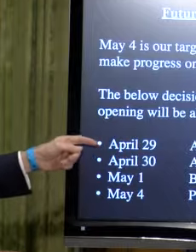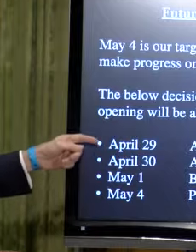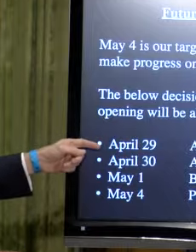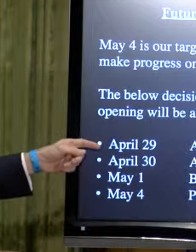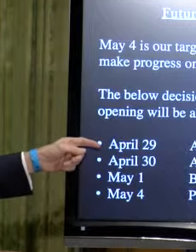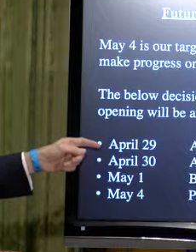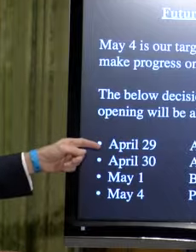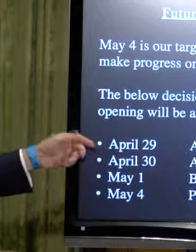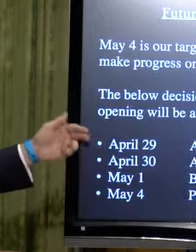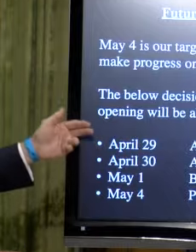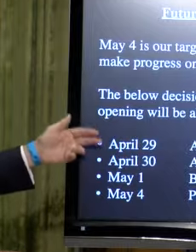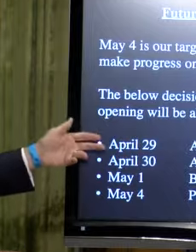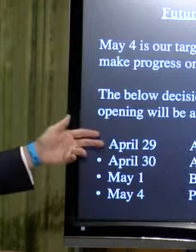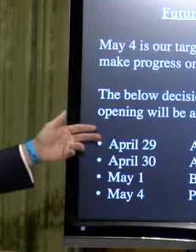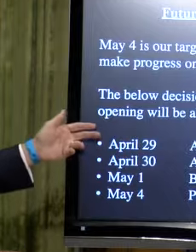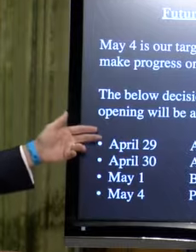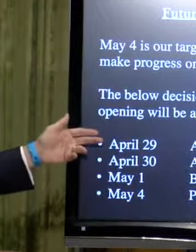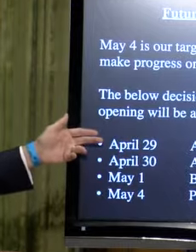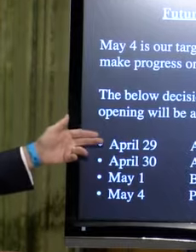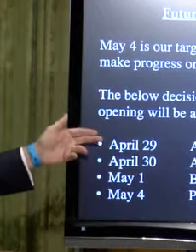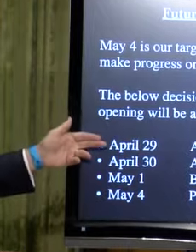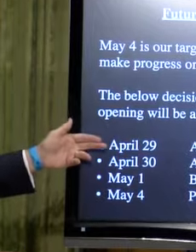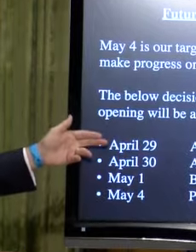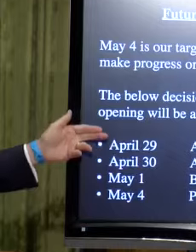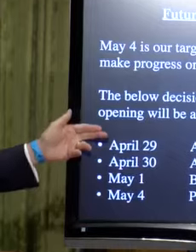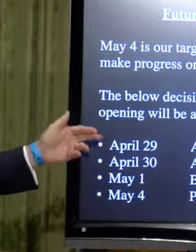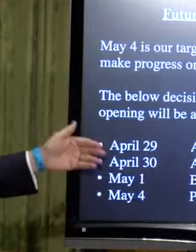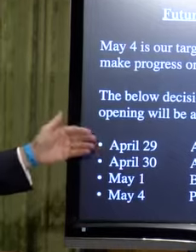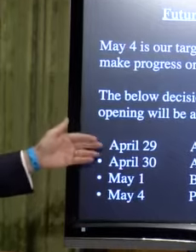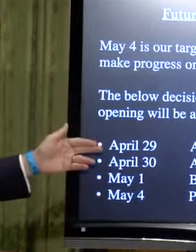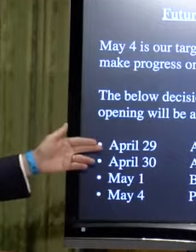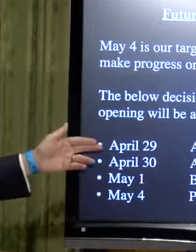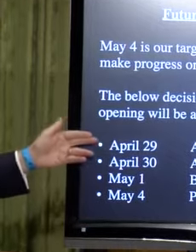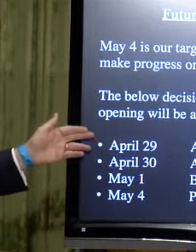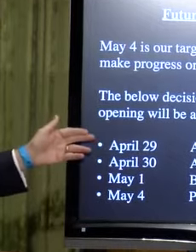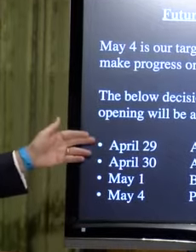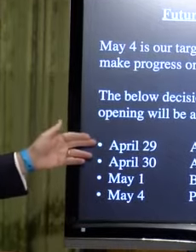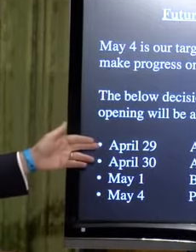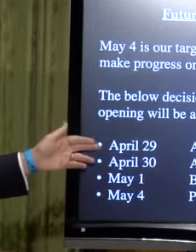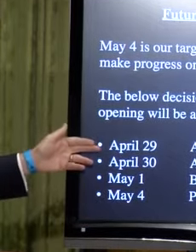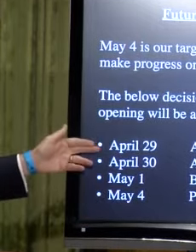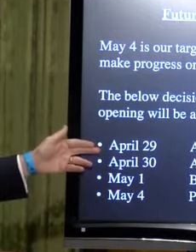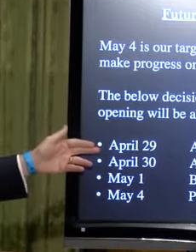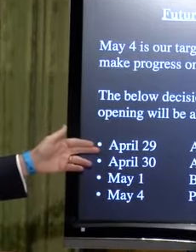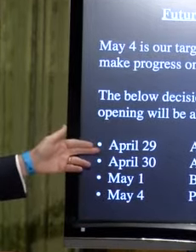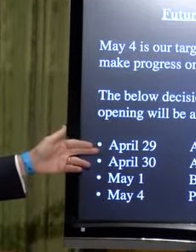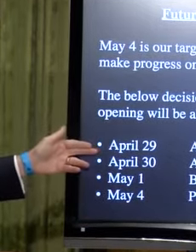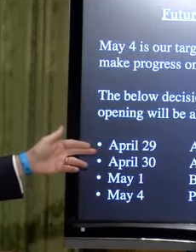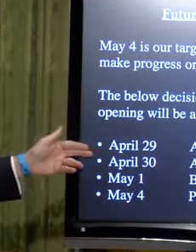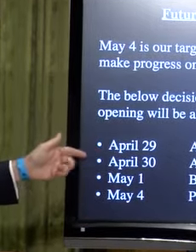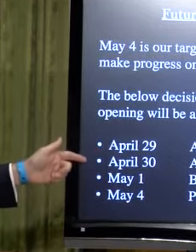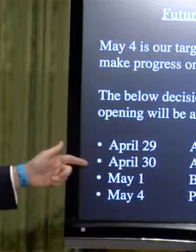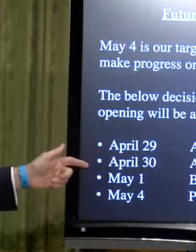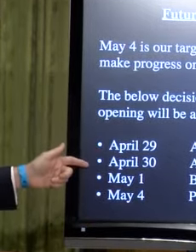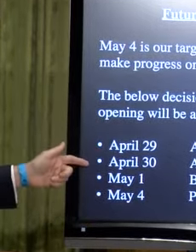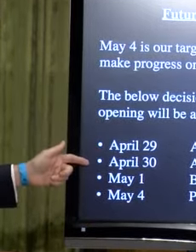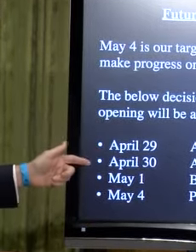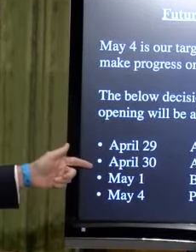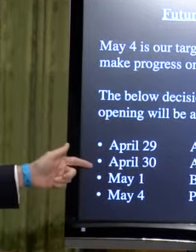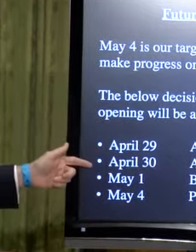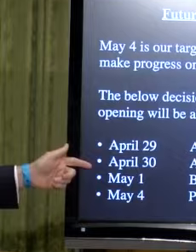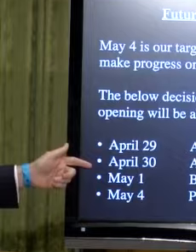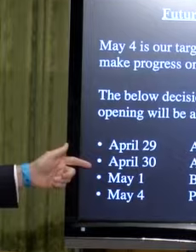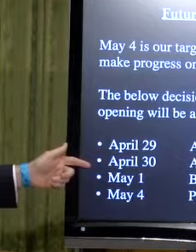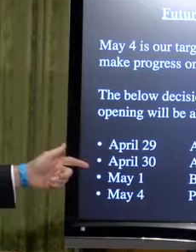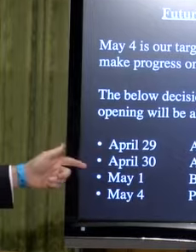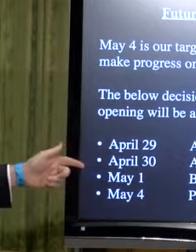with some restrictions, of course, with in-service dining at some restaurants, and that announcement will be made next Wednesday. The